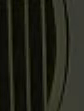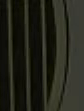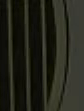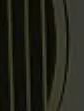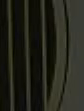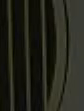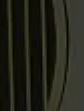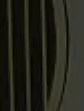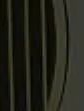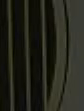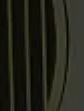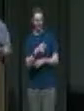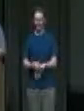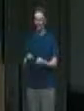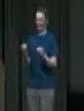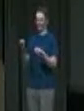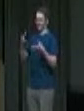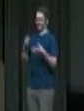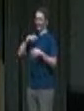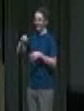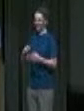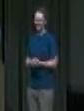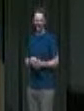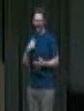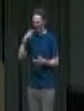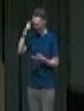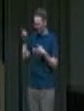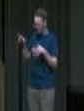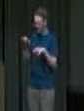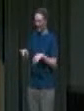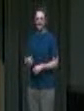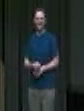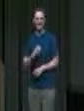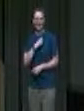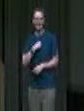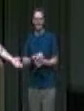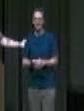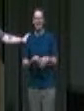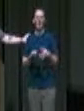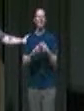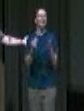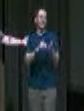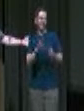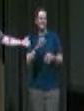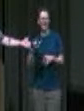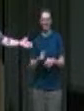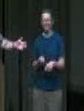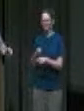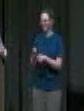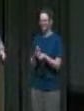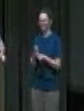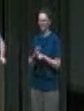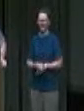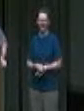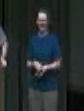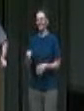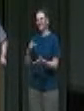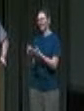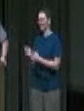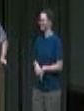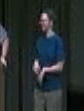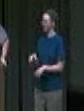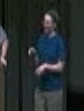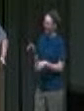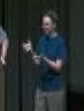no one told me I had to. I thought you were doing this. Oh. Start again, Bill. He failed. You know,